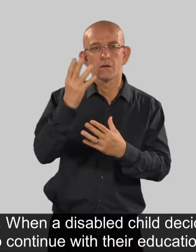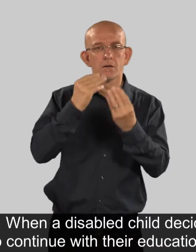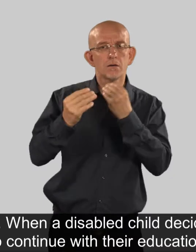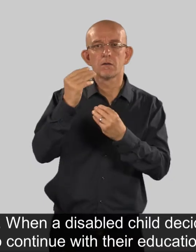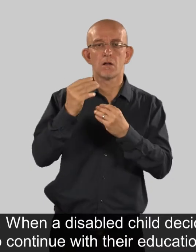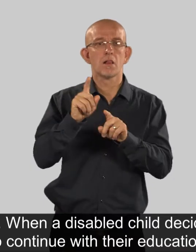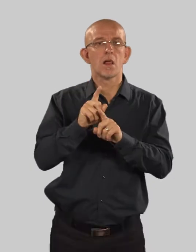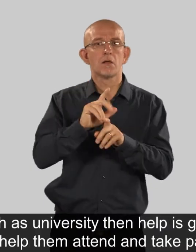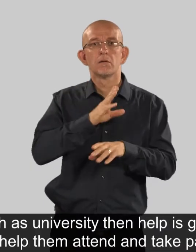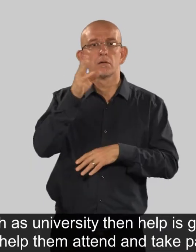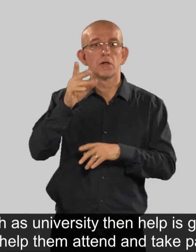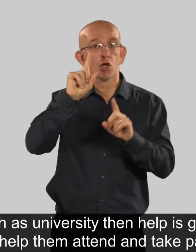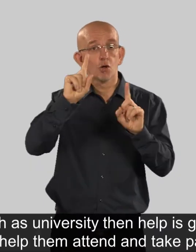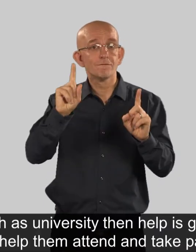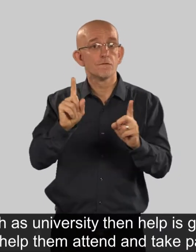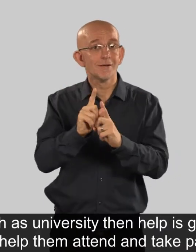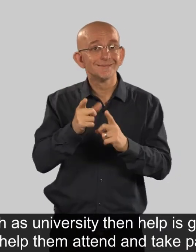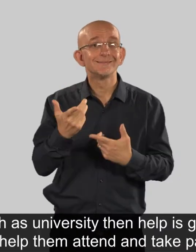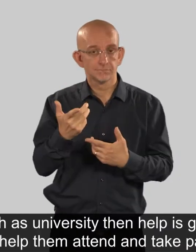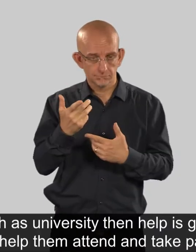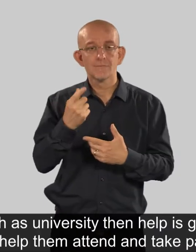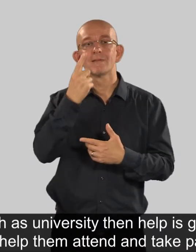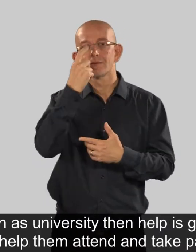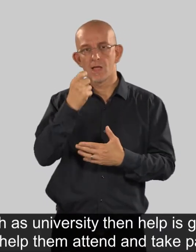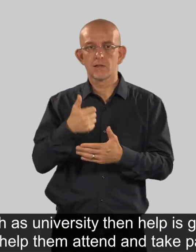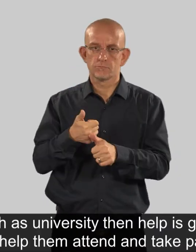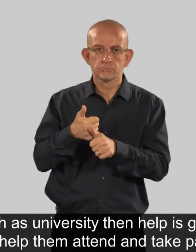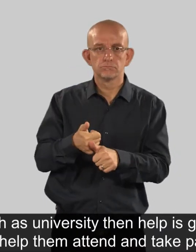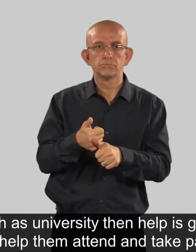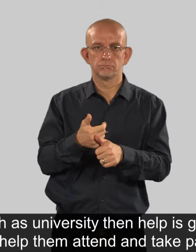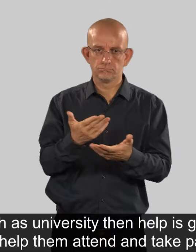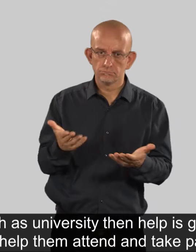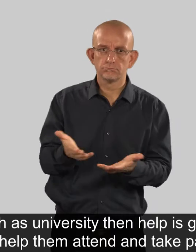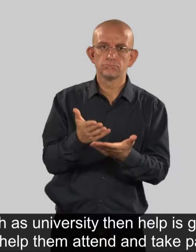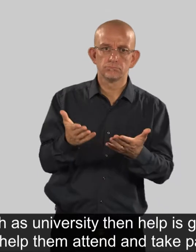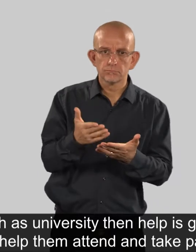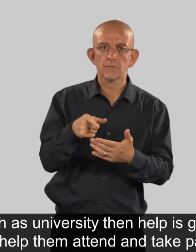university, then help is given to help them attend and take part.